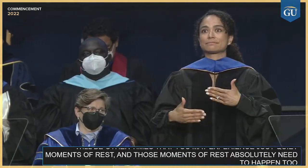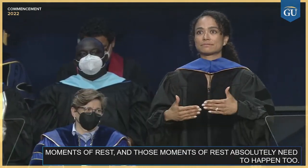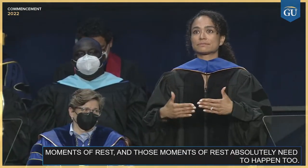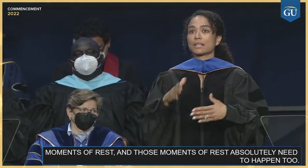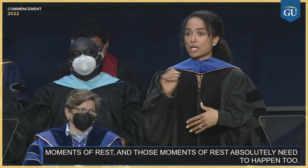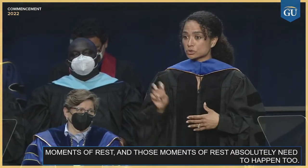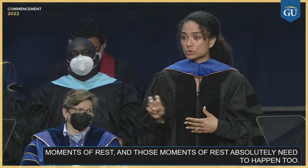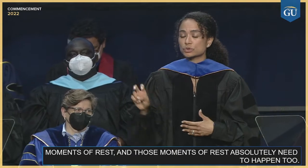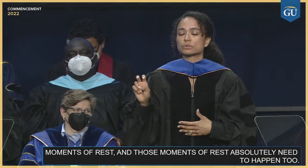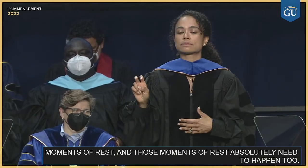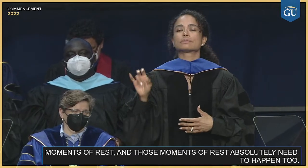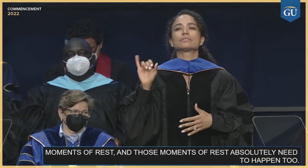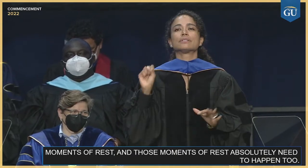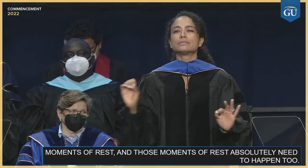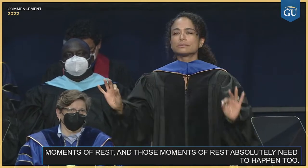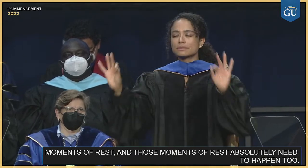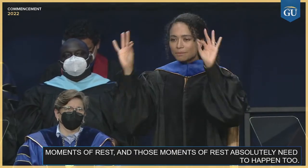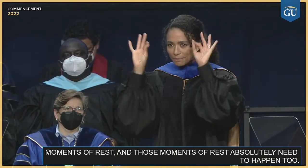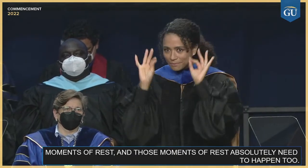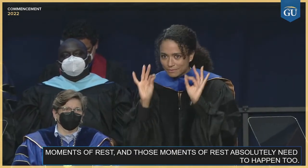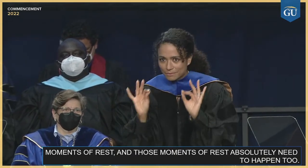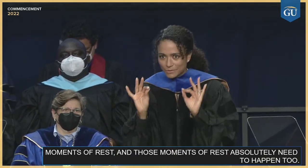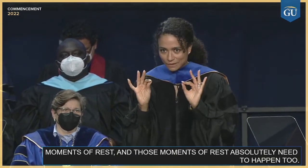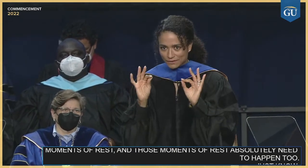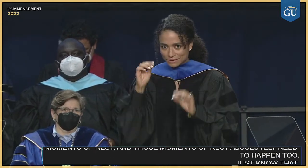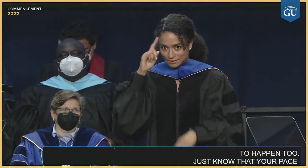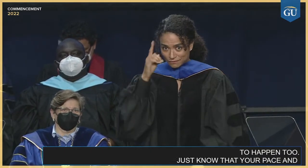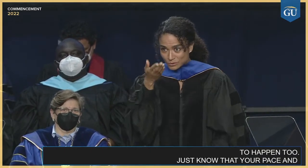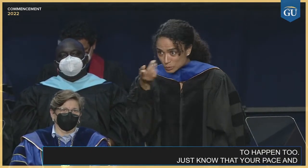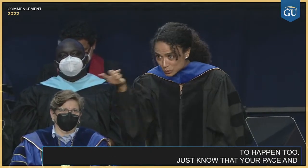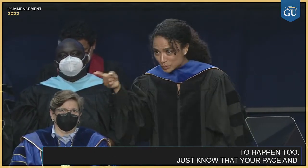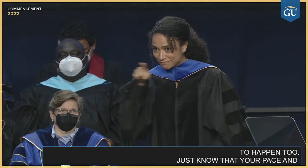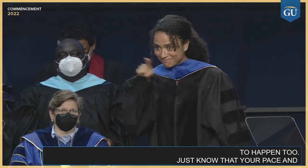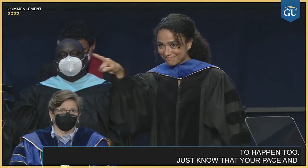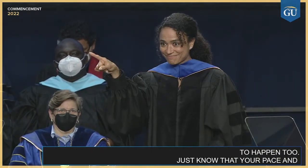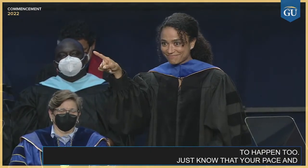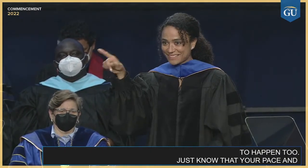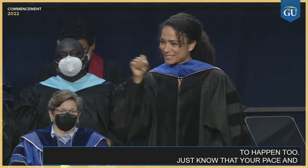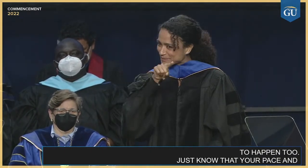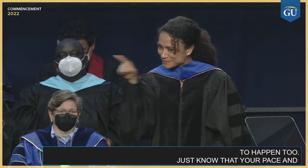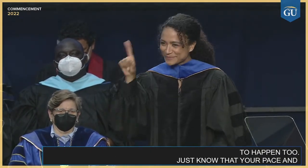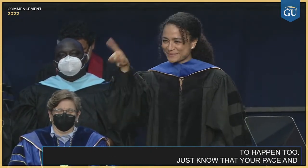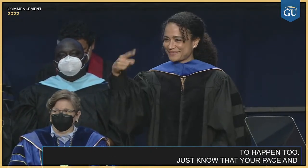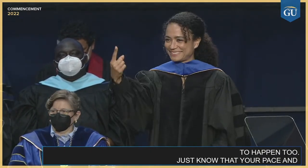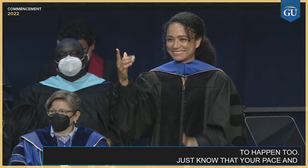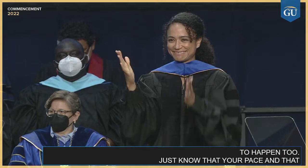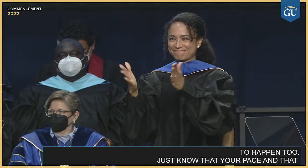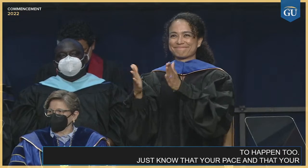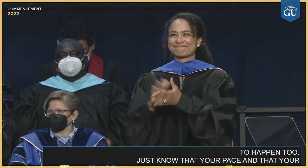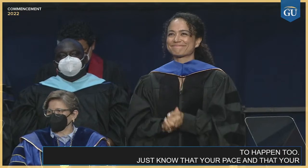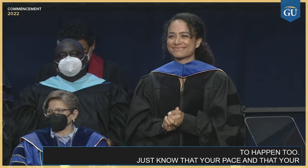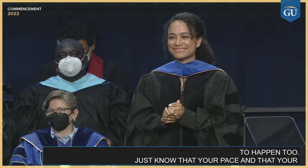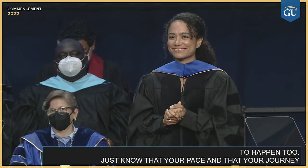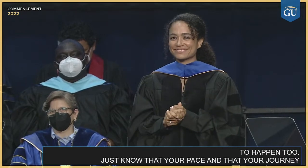pace and that your journey is perfect for you and you alone.